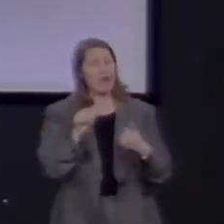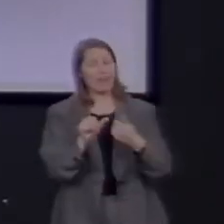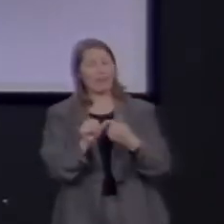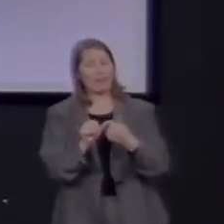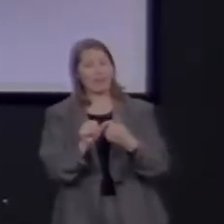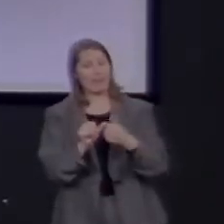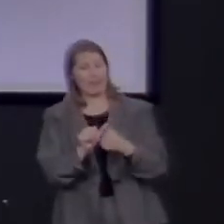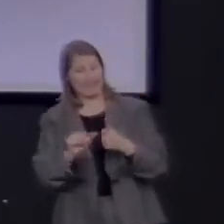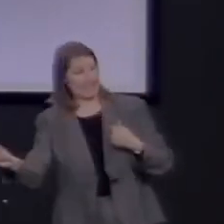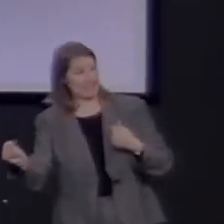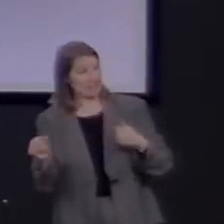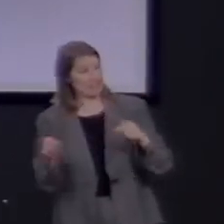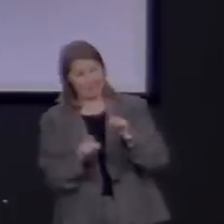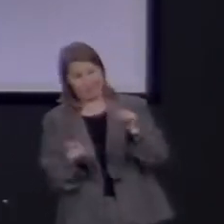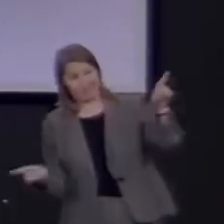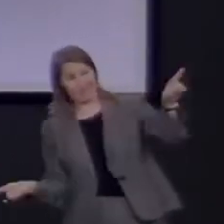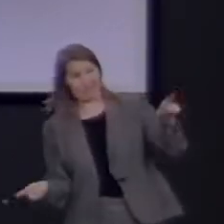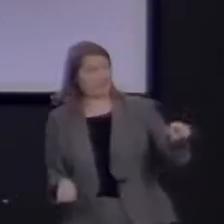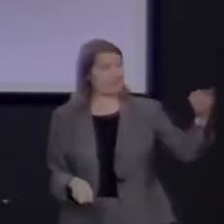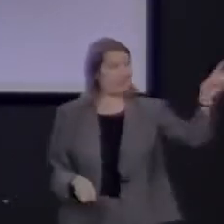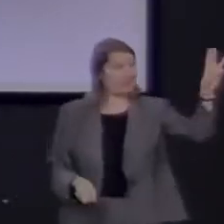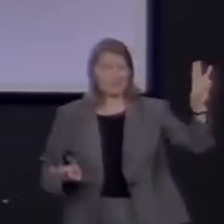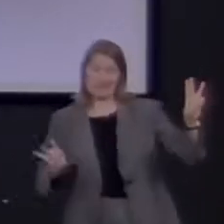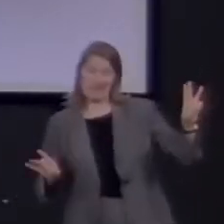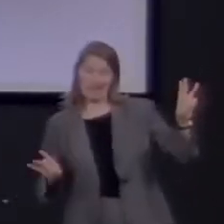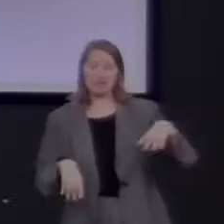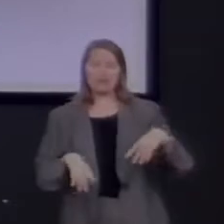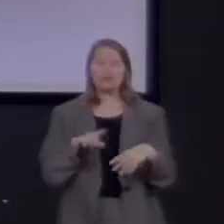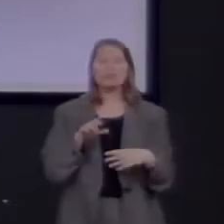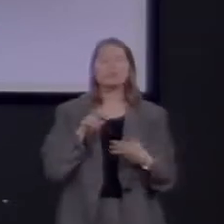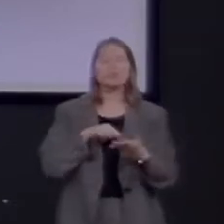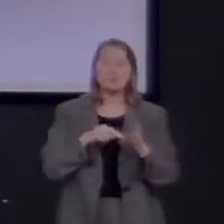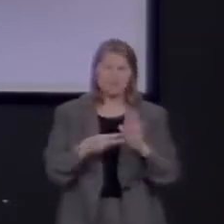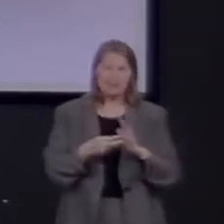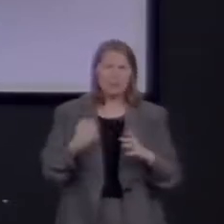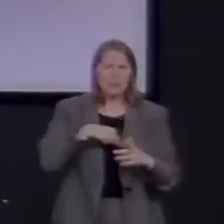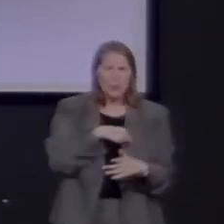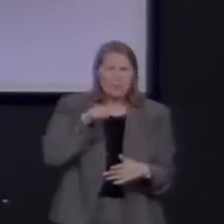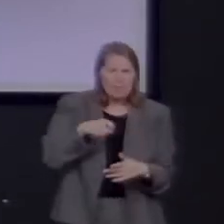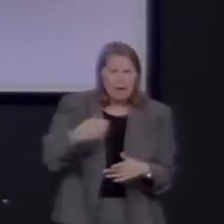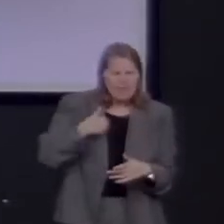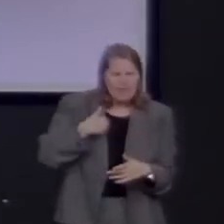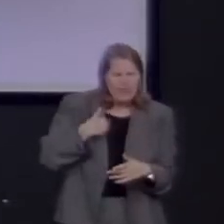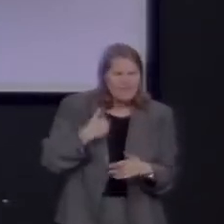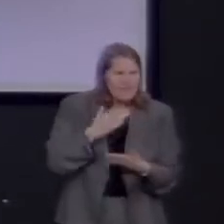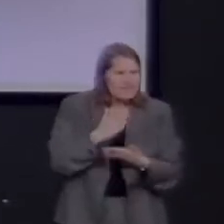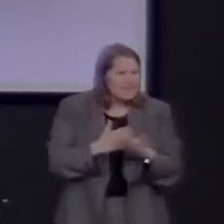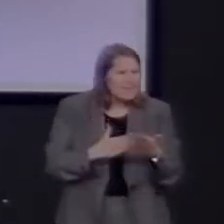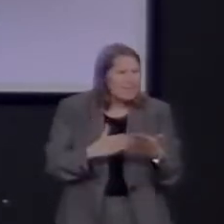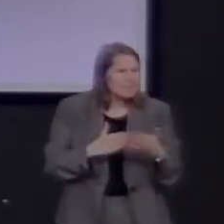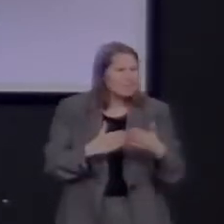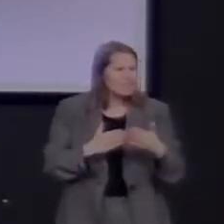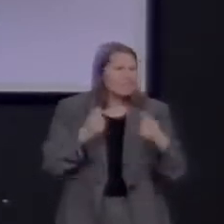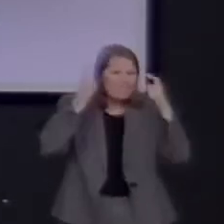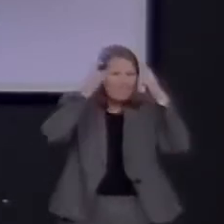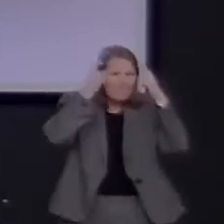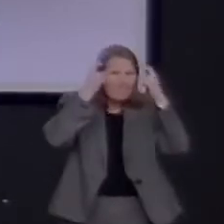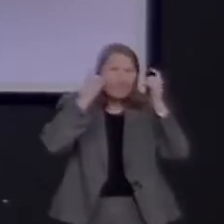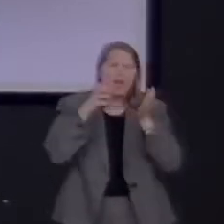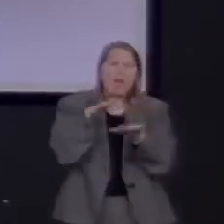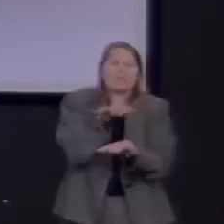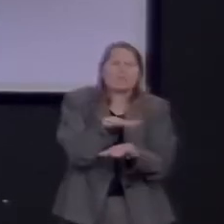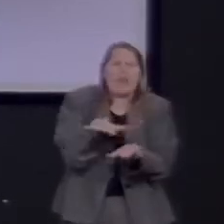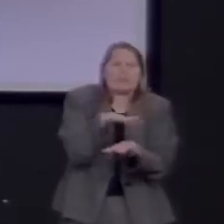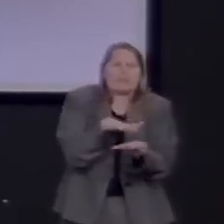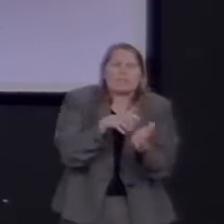the ratio effect is indicative of an underlying representation that is approximate. So you have an